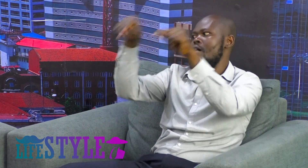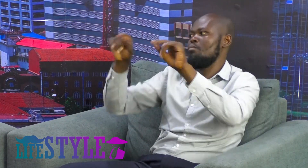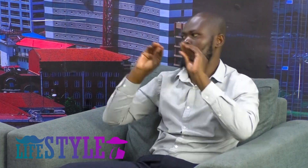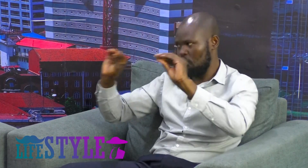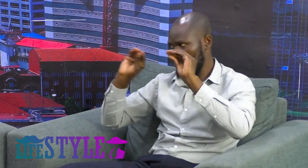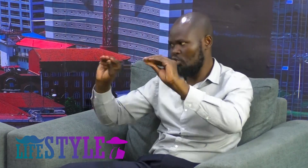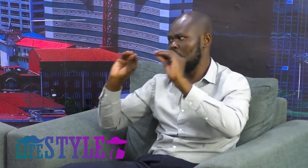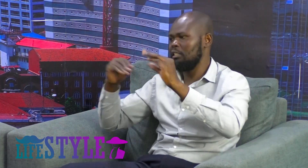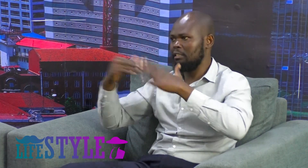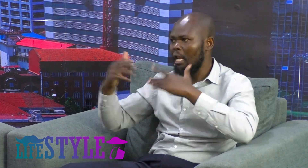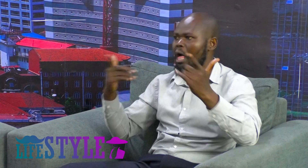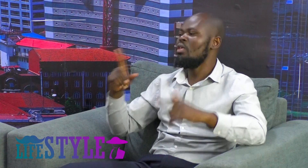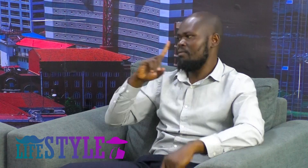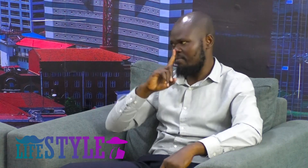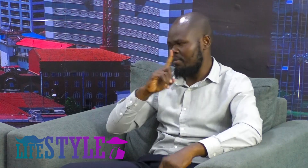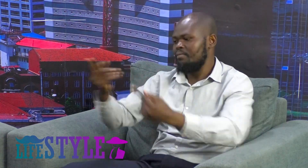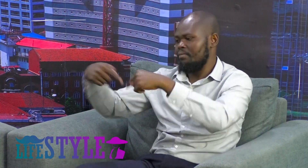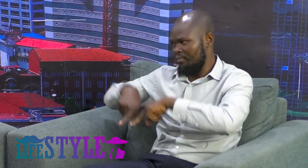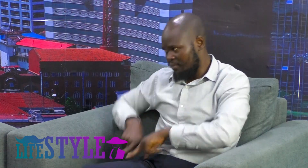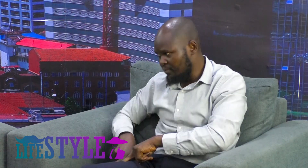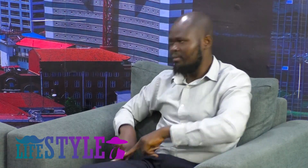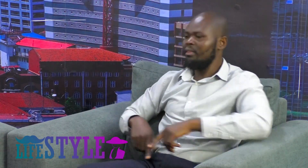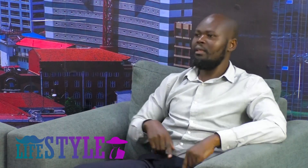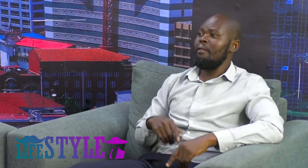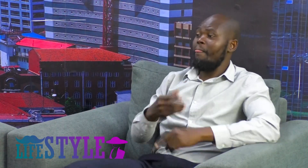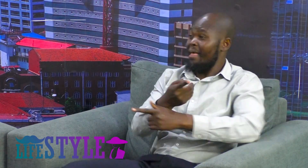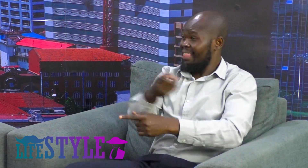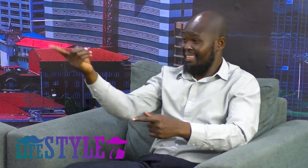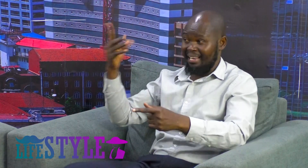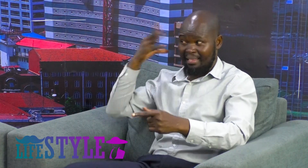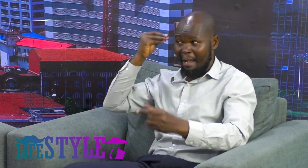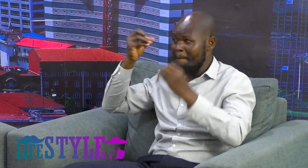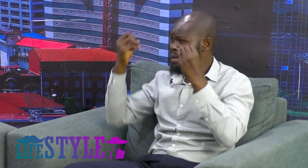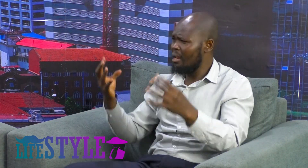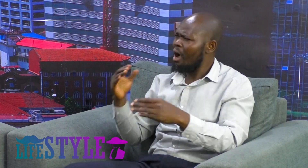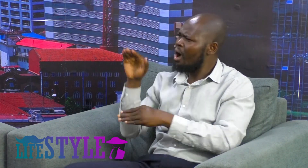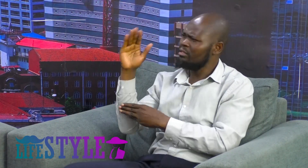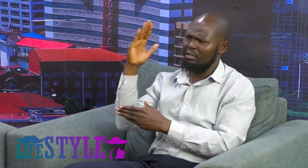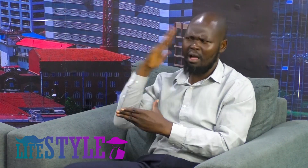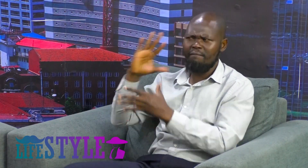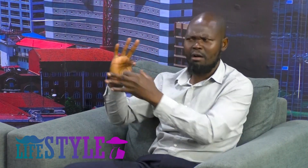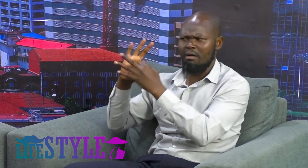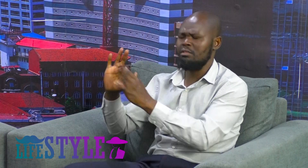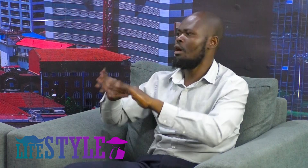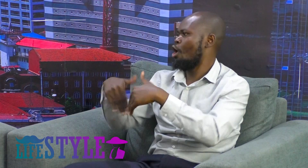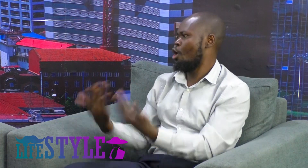And sometimes in Nairobi University I used to volunteer there and also helped teach as well in that